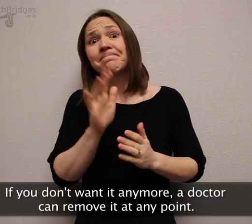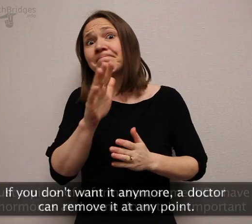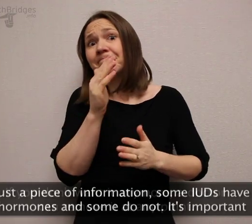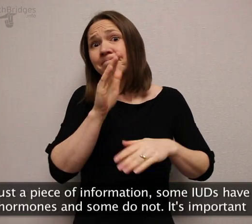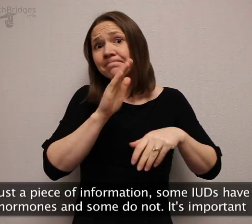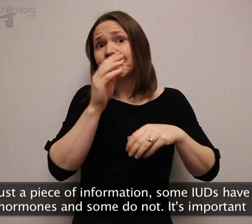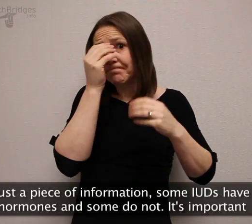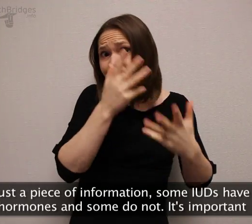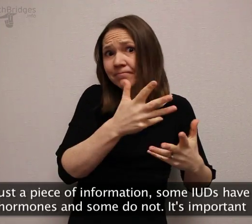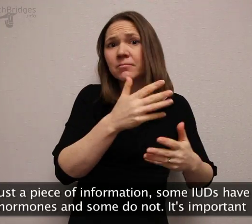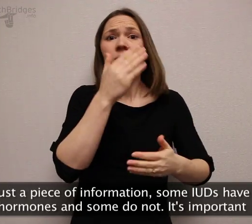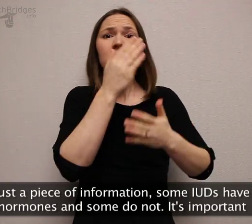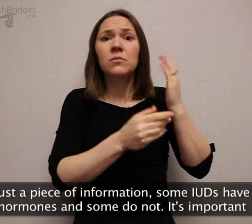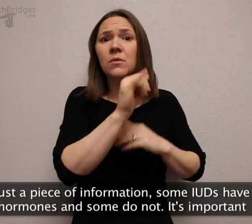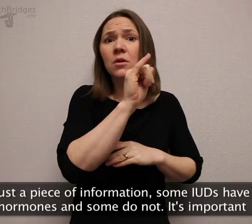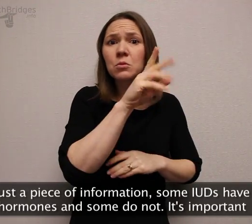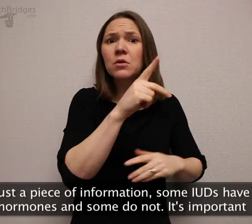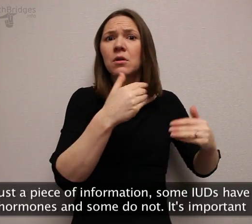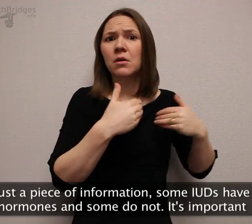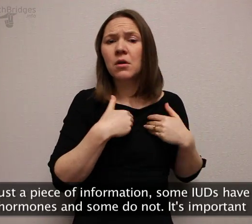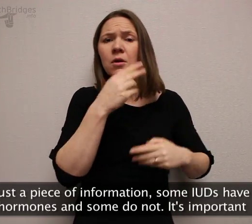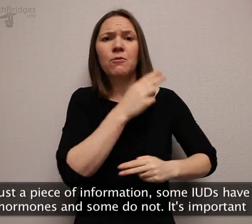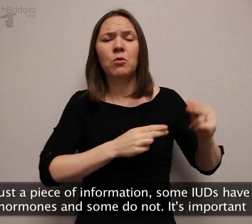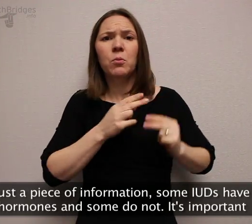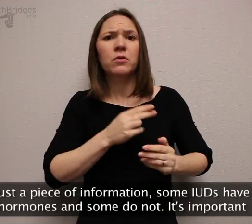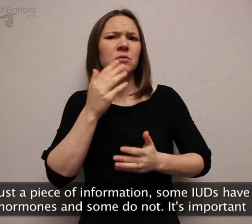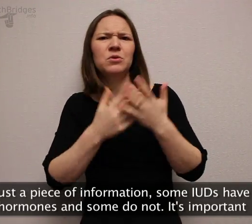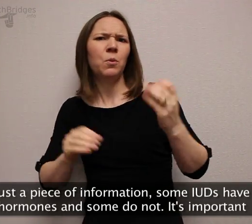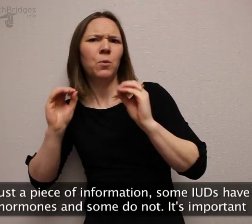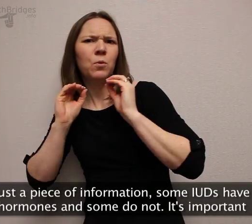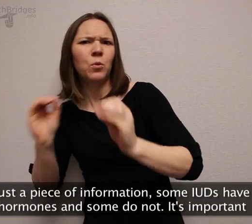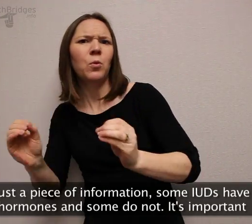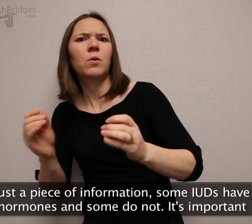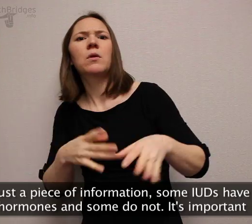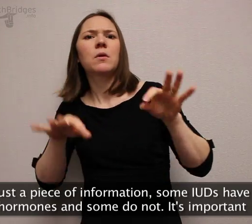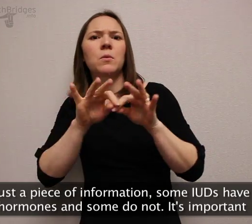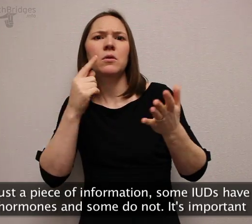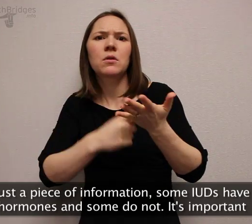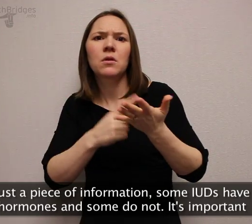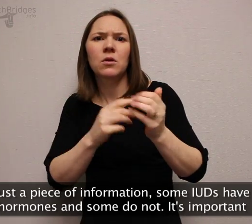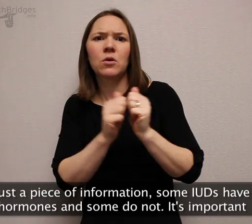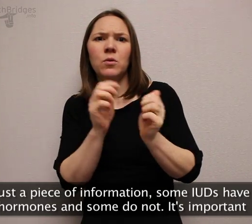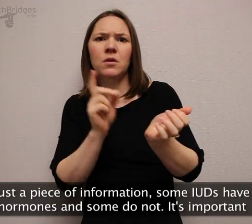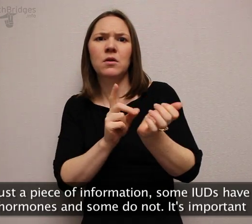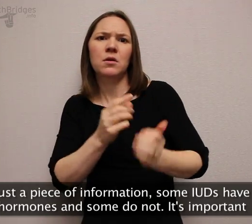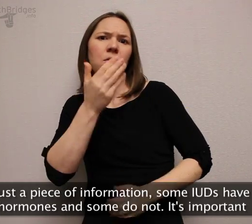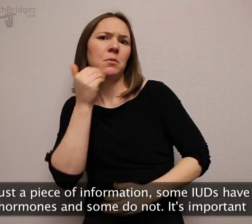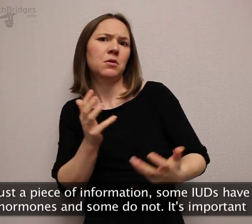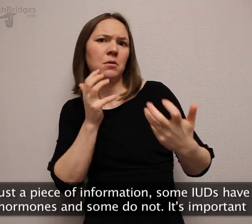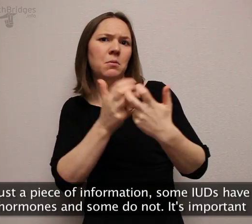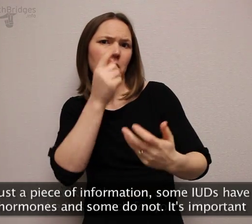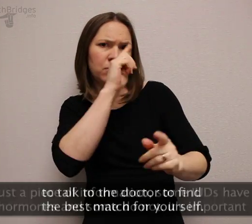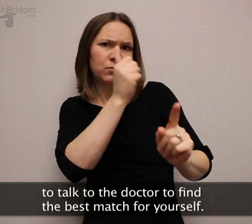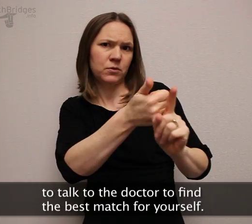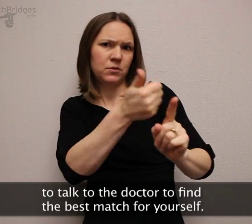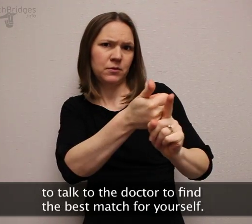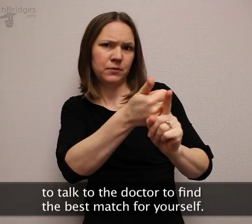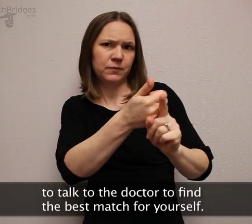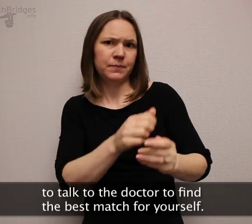point. Just a piece of information, some IUDs and some don't have hormones and some do not. It's important to talk to the doctor to find